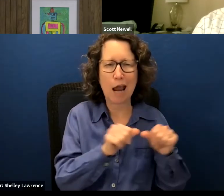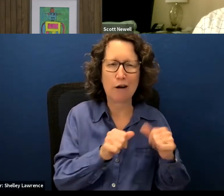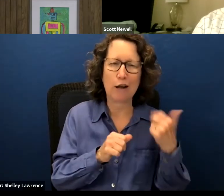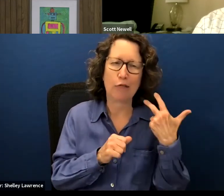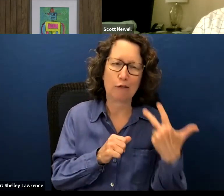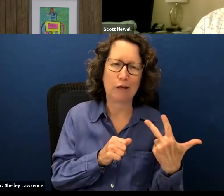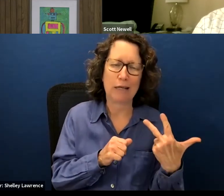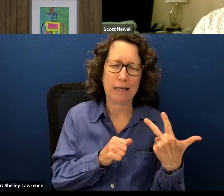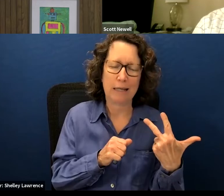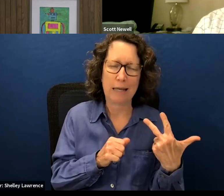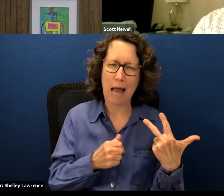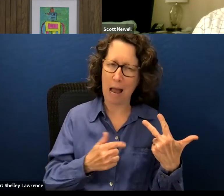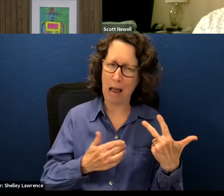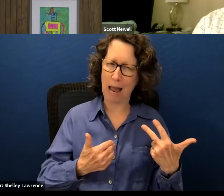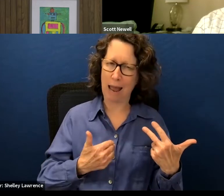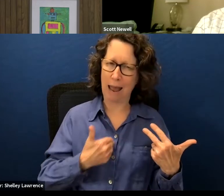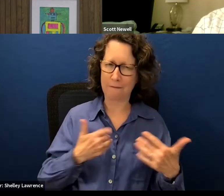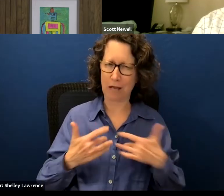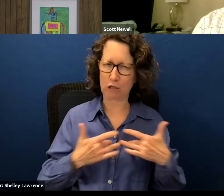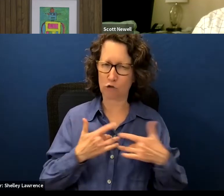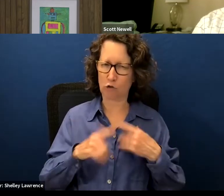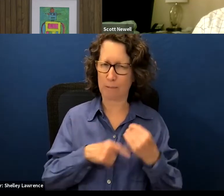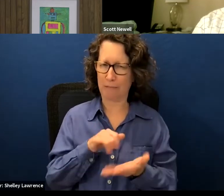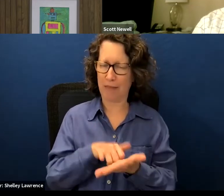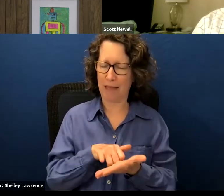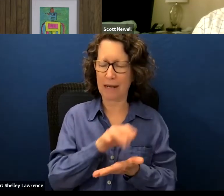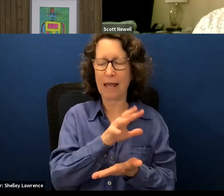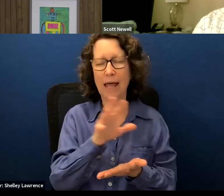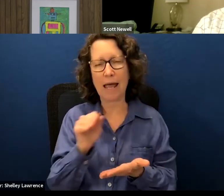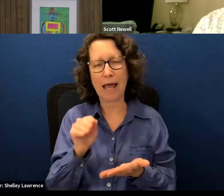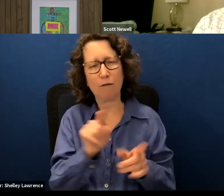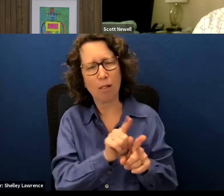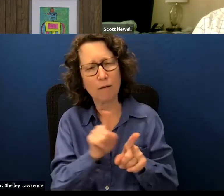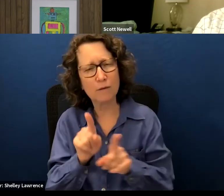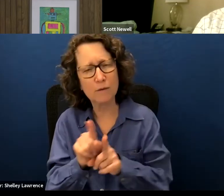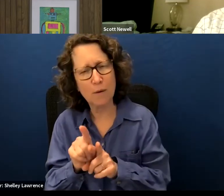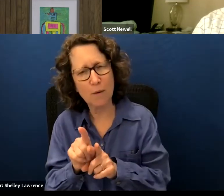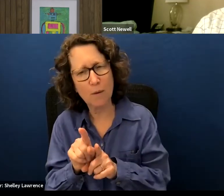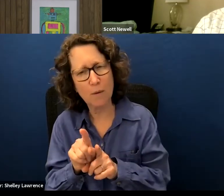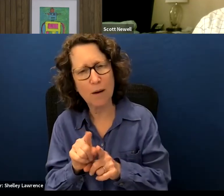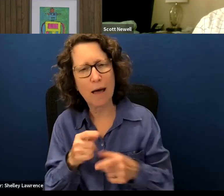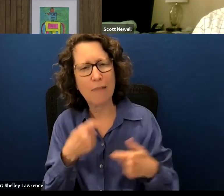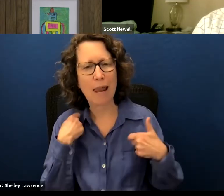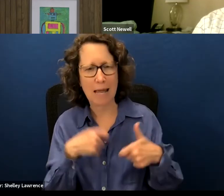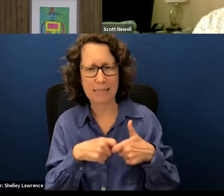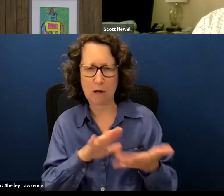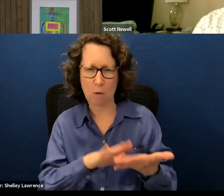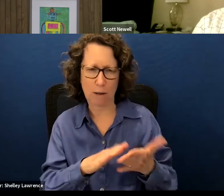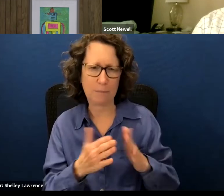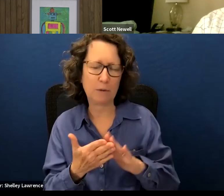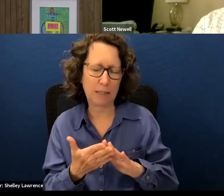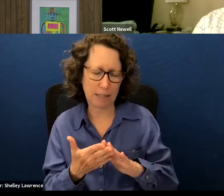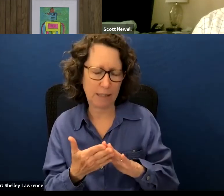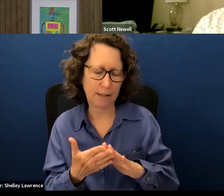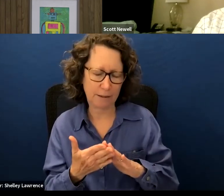3. I would have a concern with that, and also the Latino community, the